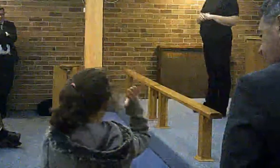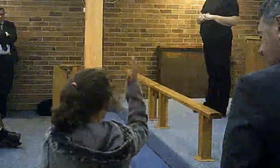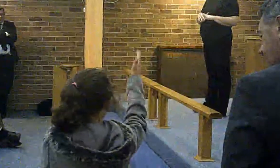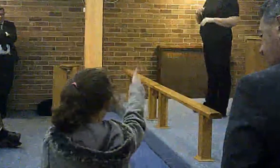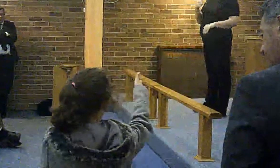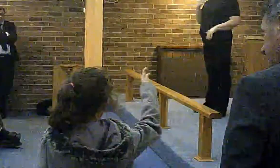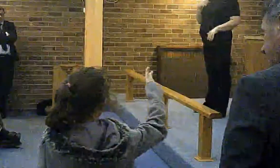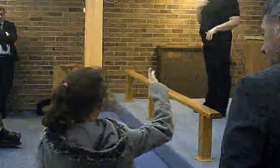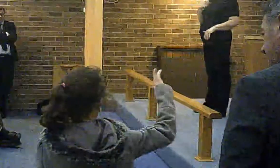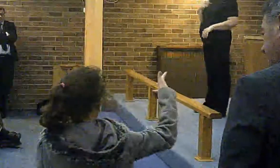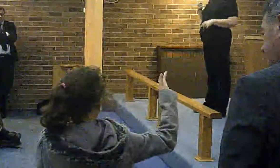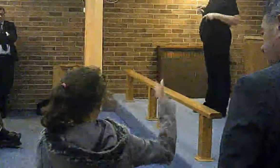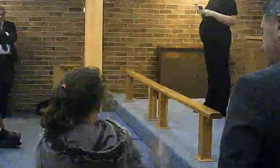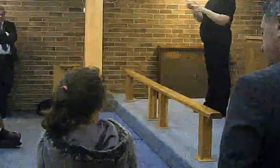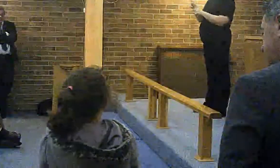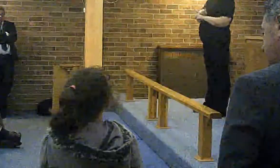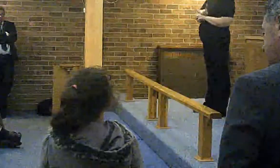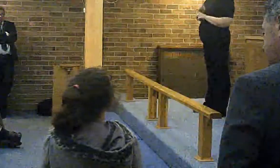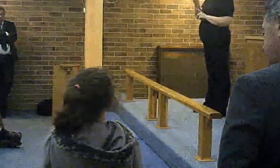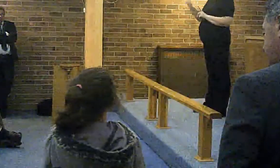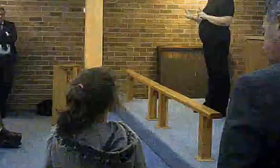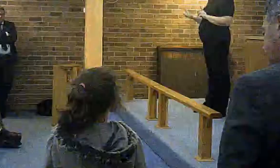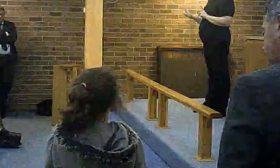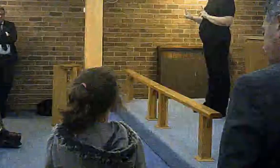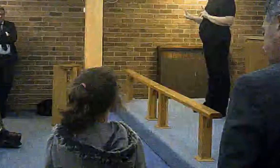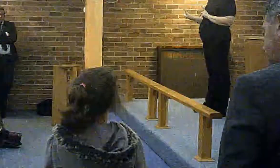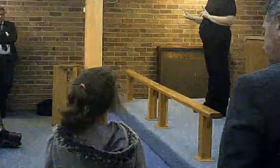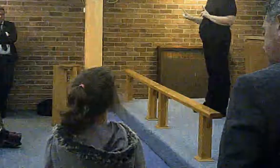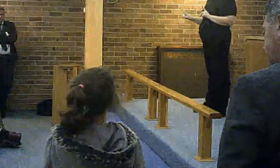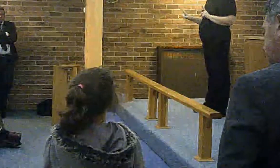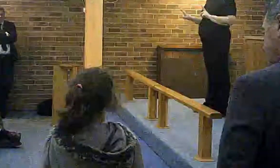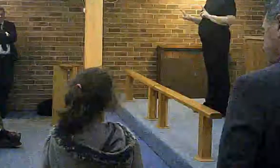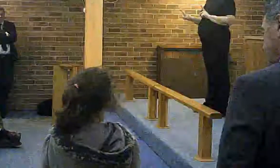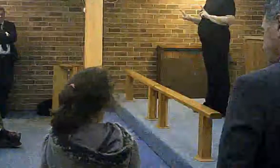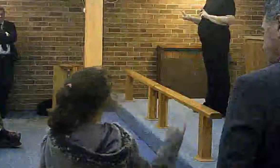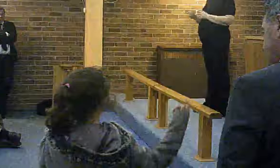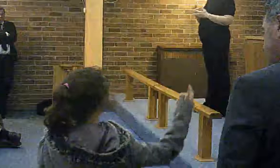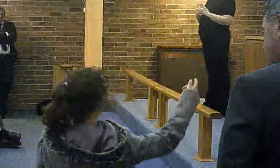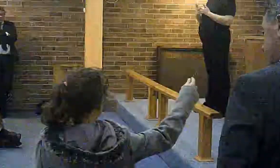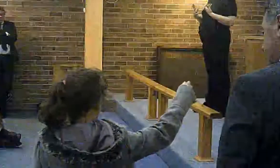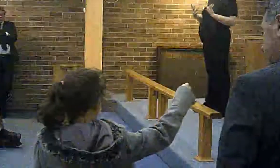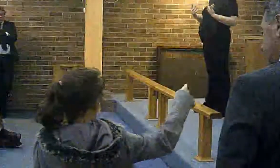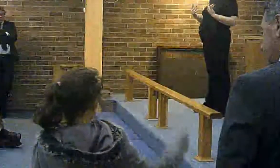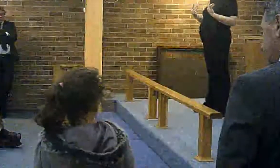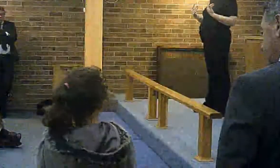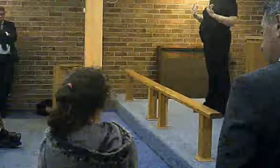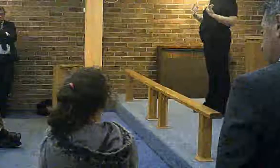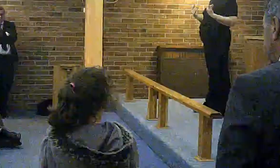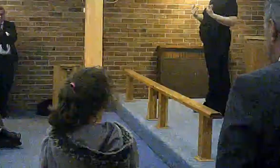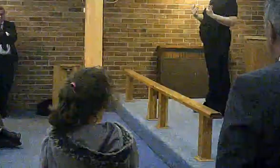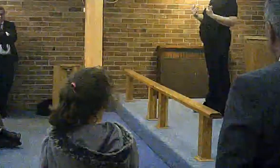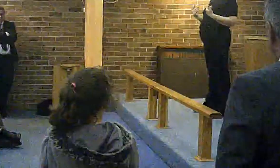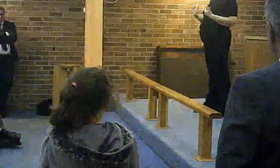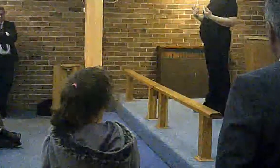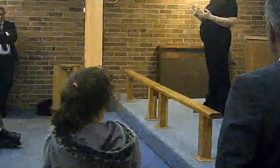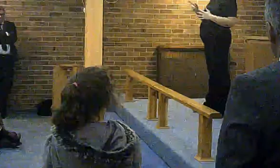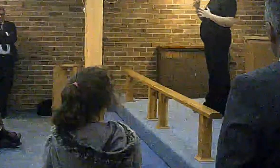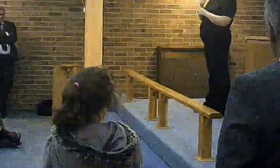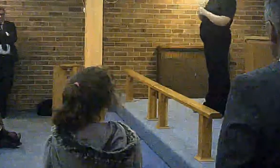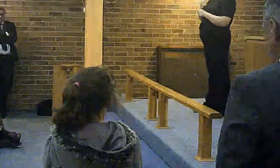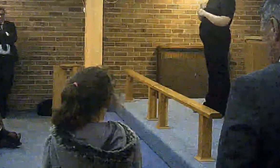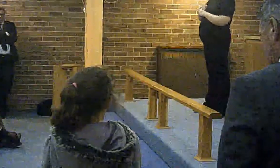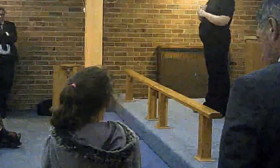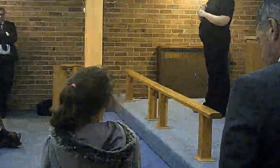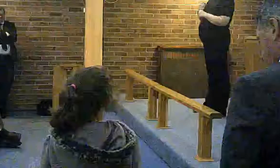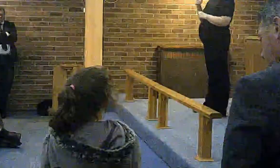and I cross that road over there, and like loads of Greasby junior school kids cross